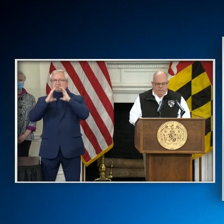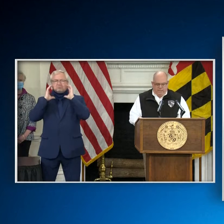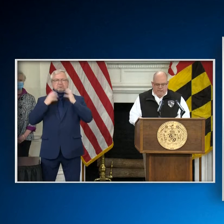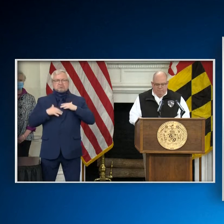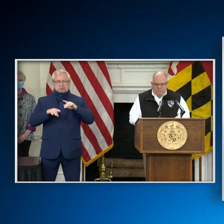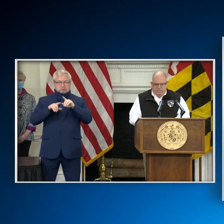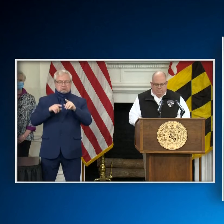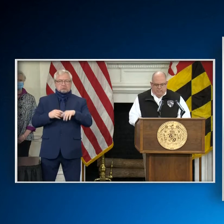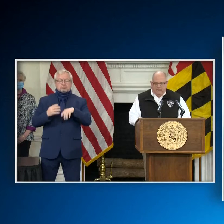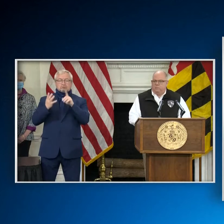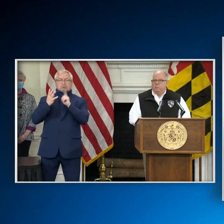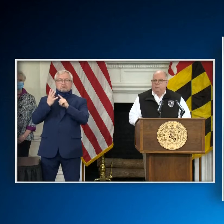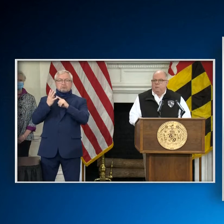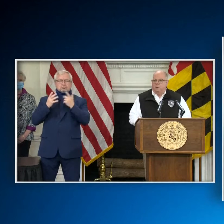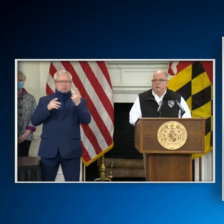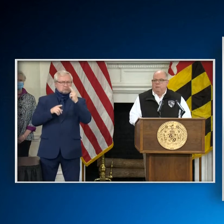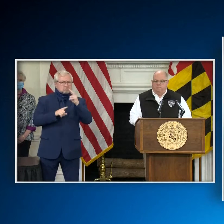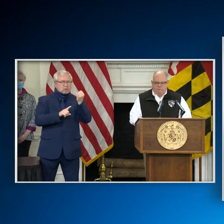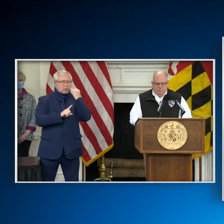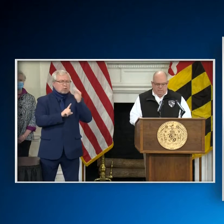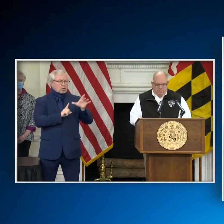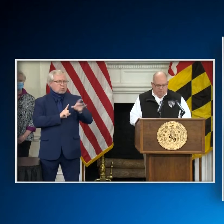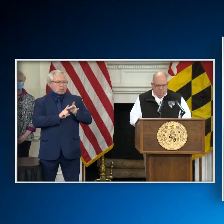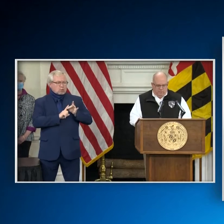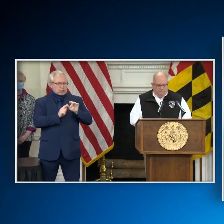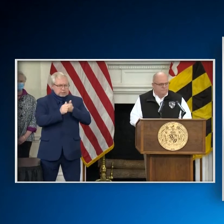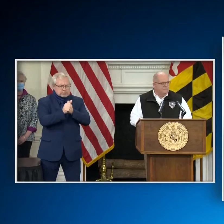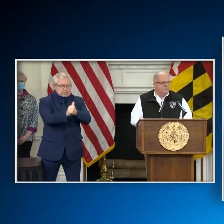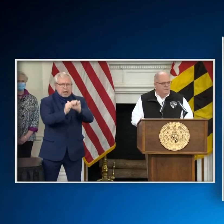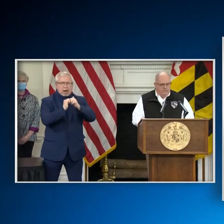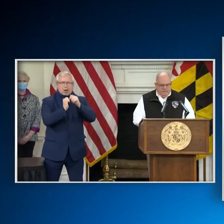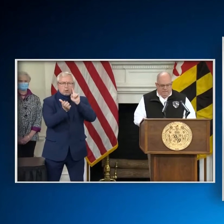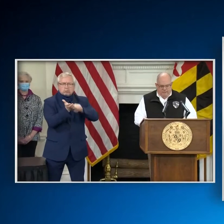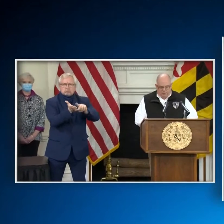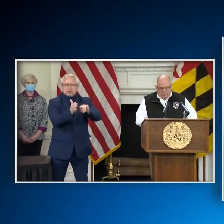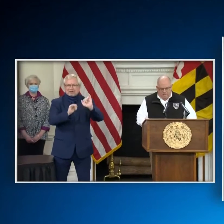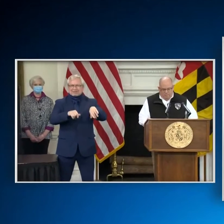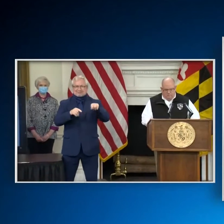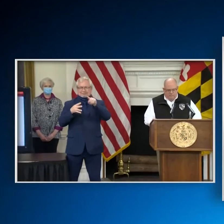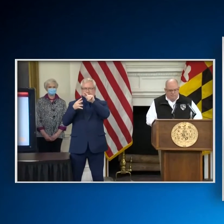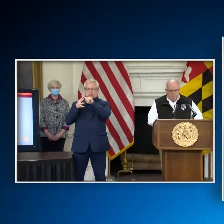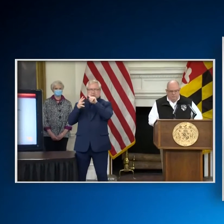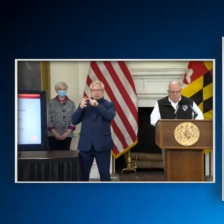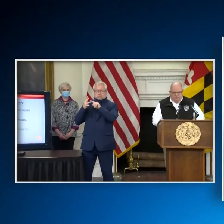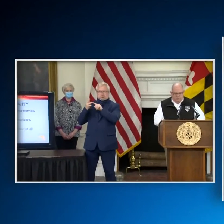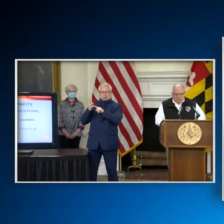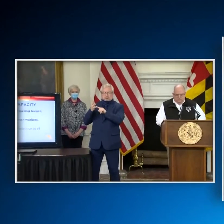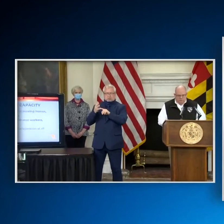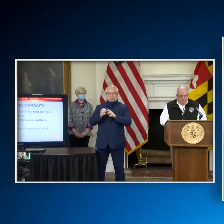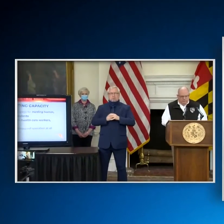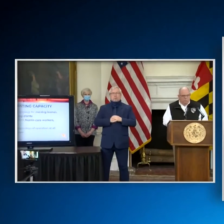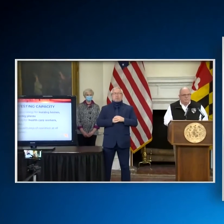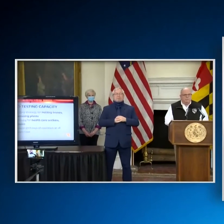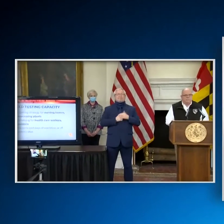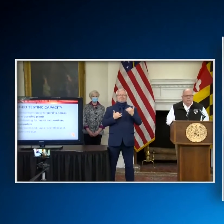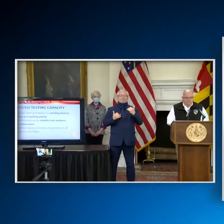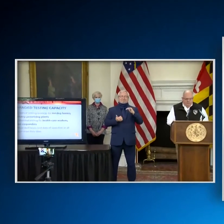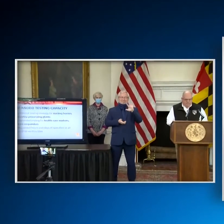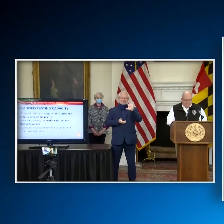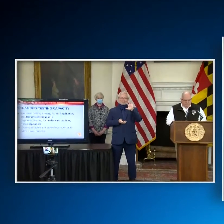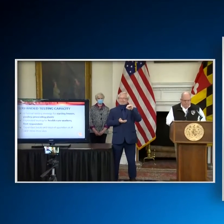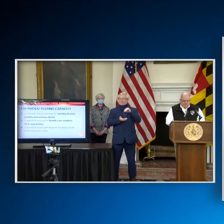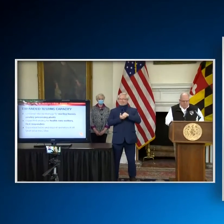With the 500,000 tests we acquired from South Korea and other progress, including